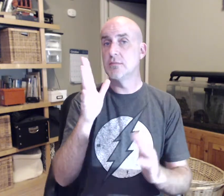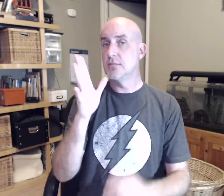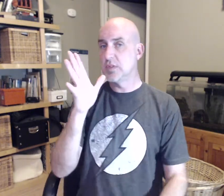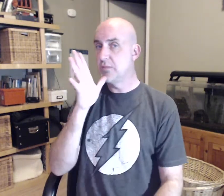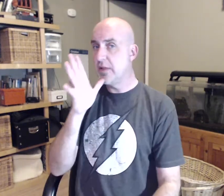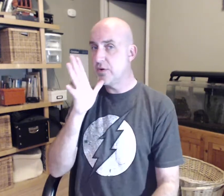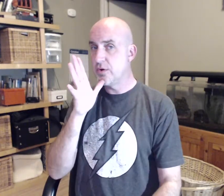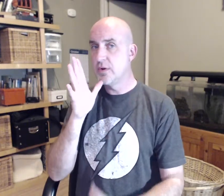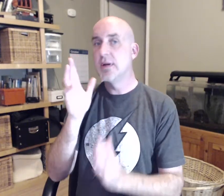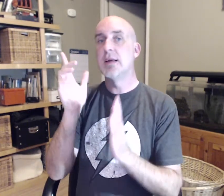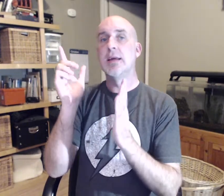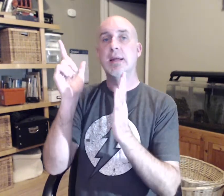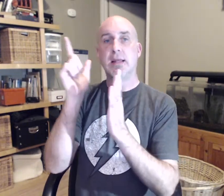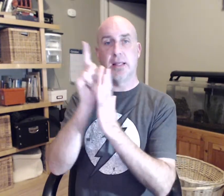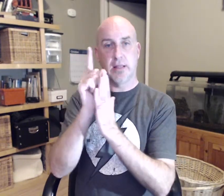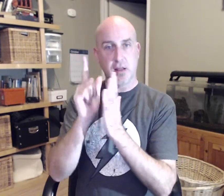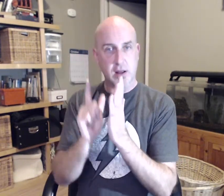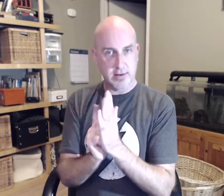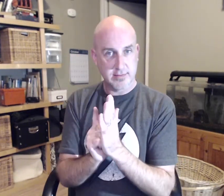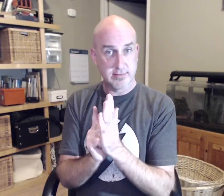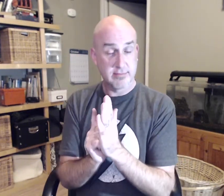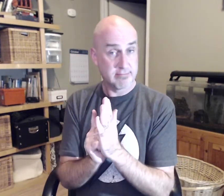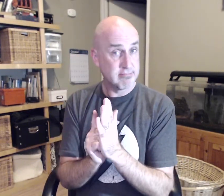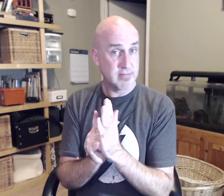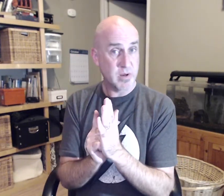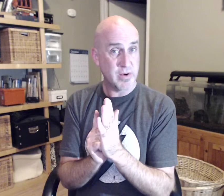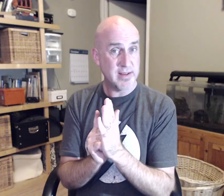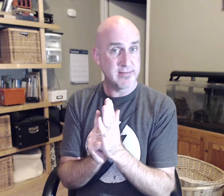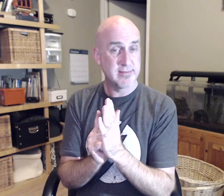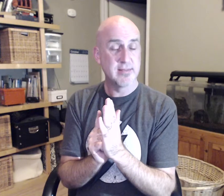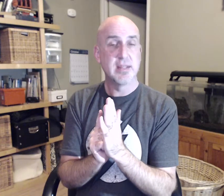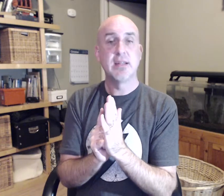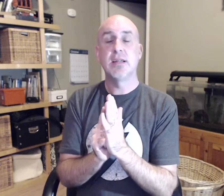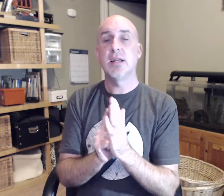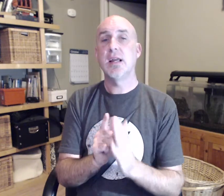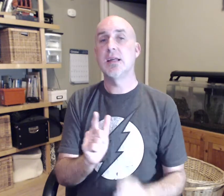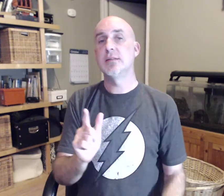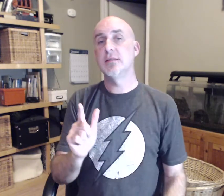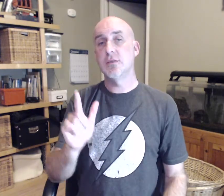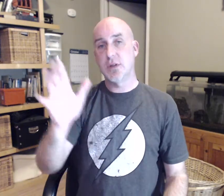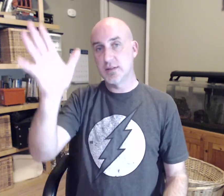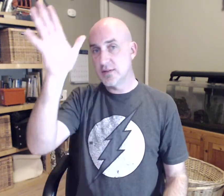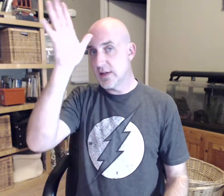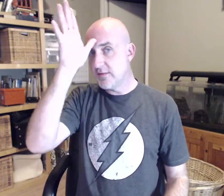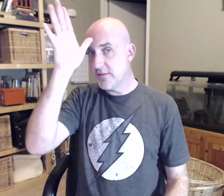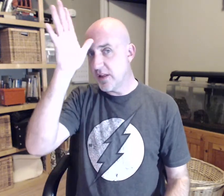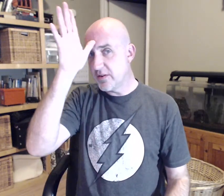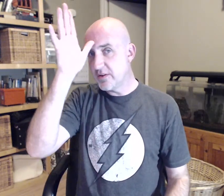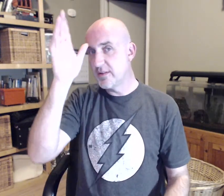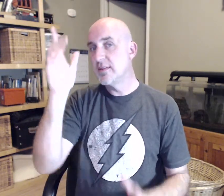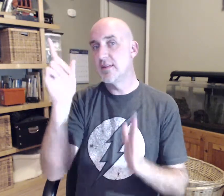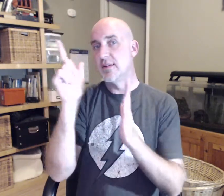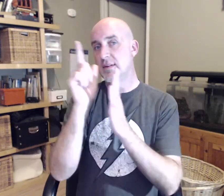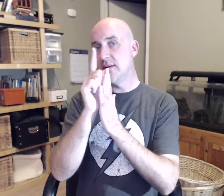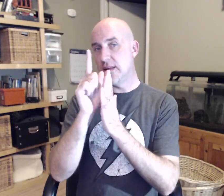just mother-in-law. All right? And you could also sign